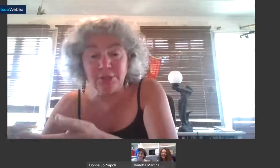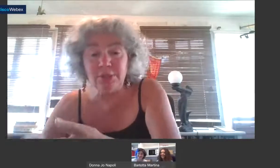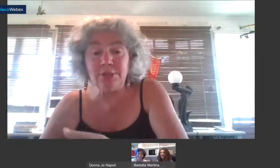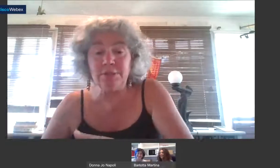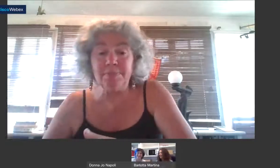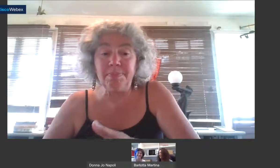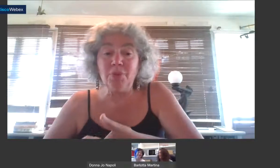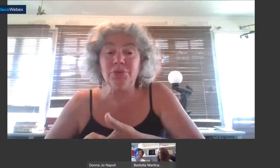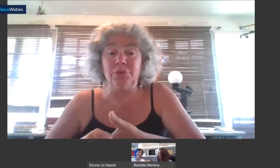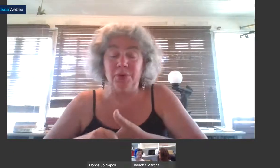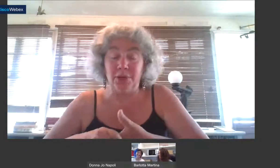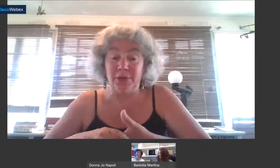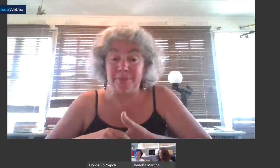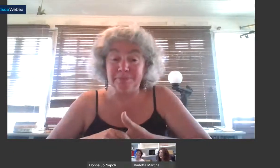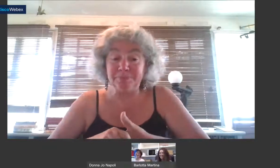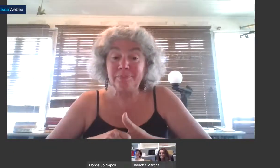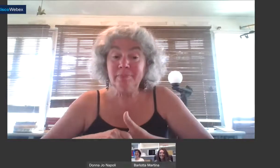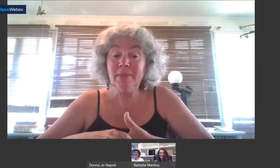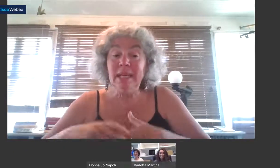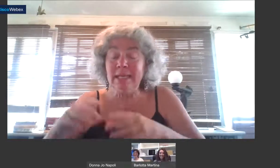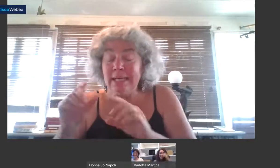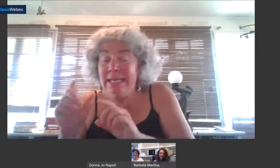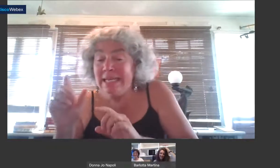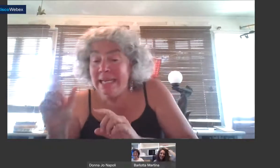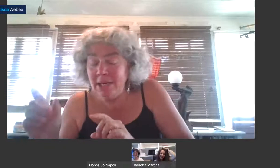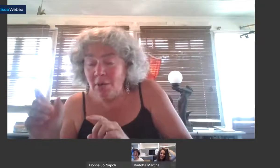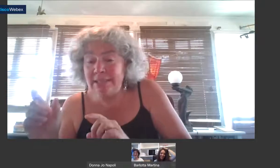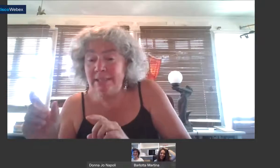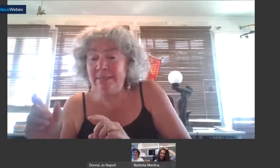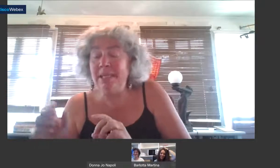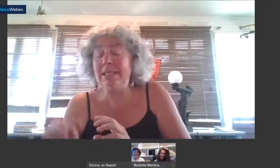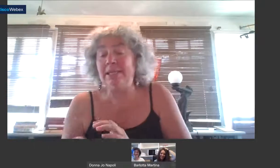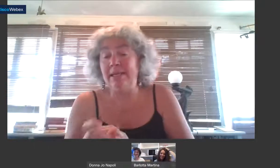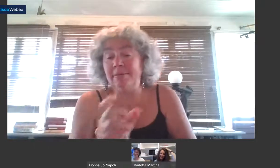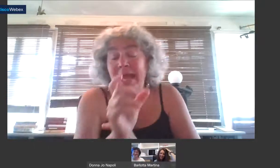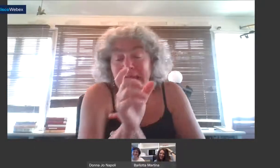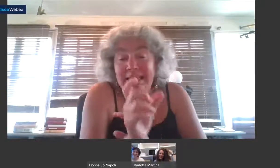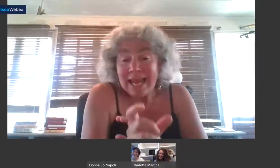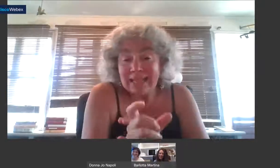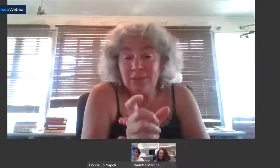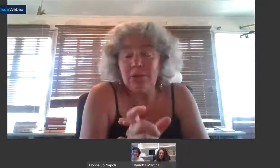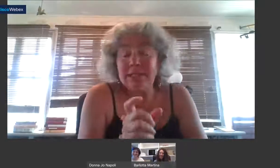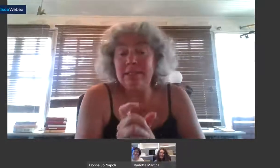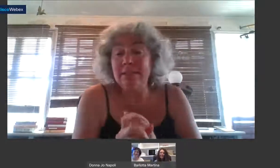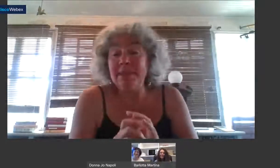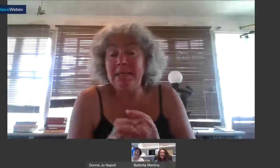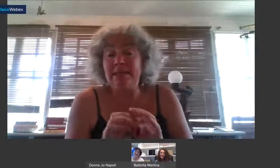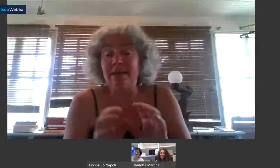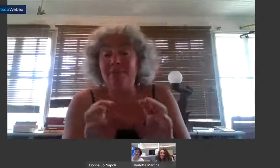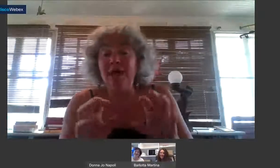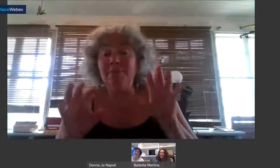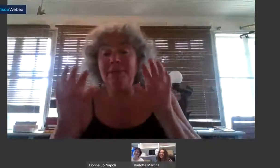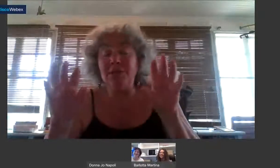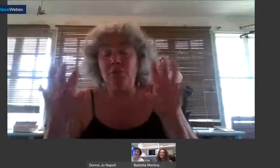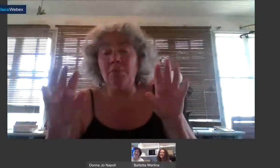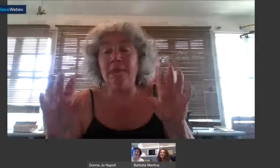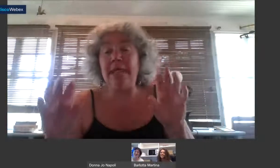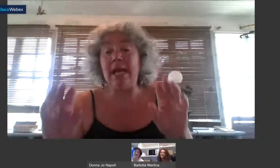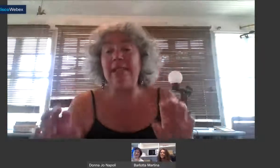It's your postal worker. And ino is a diminutive, and etto is a diminutive, but they don't mean a